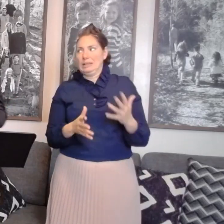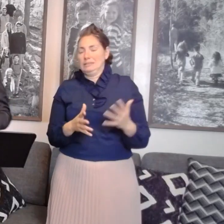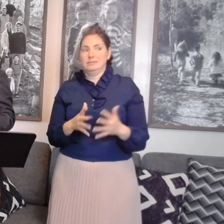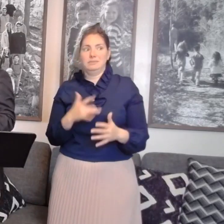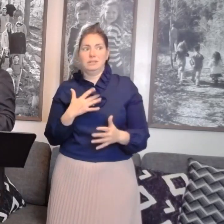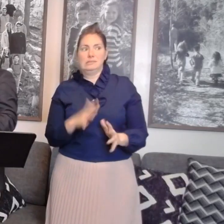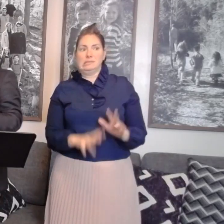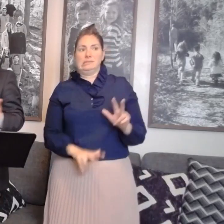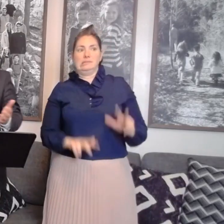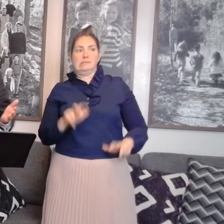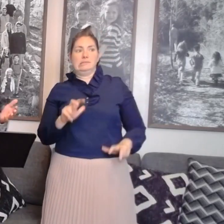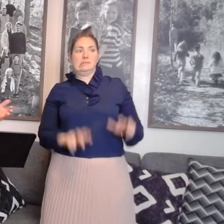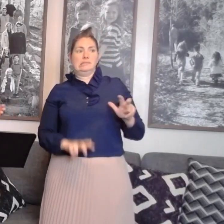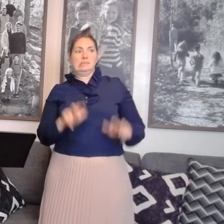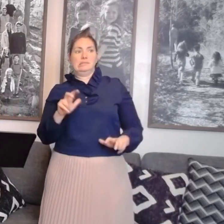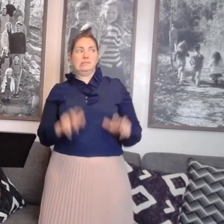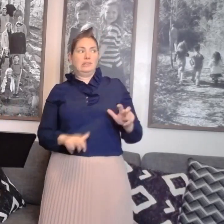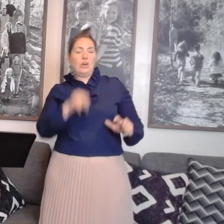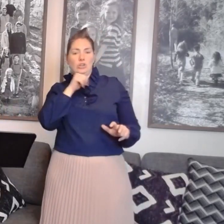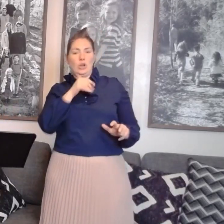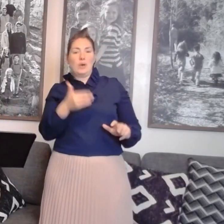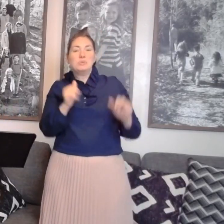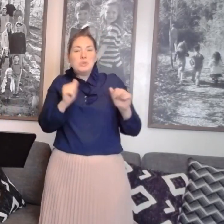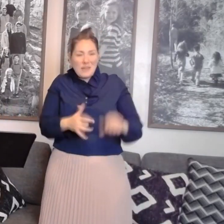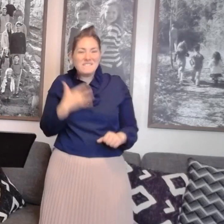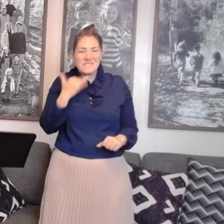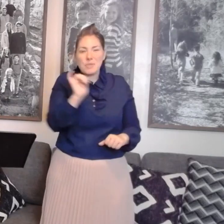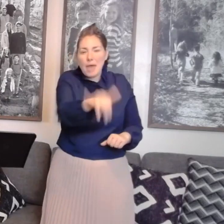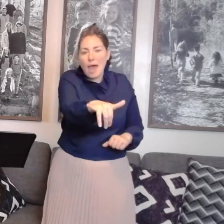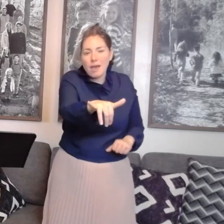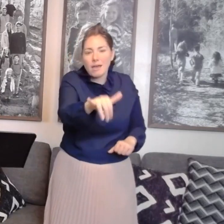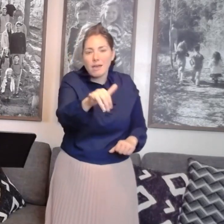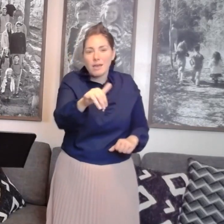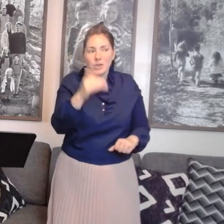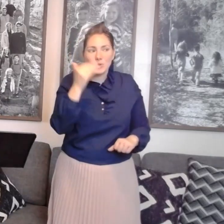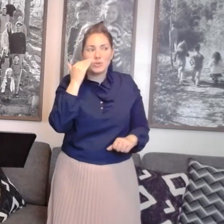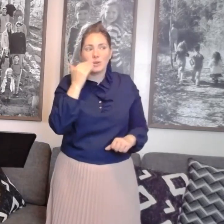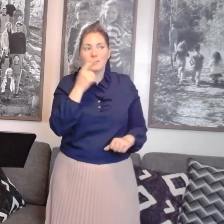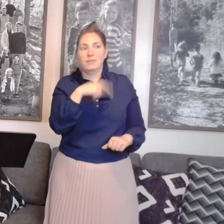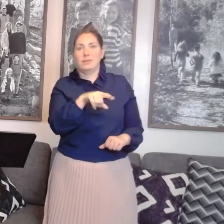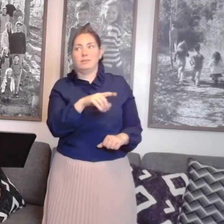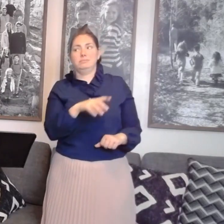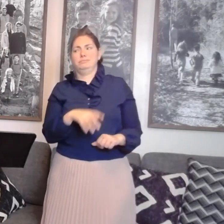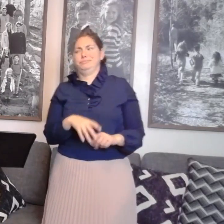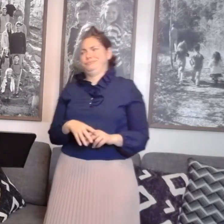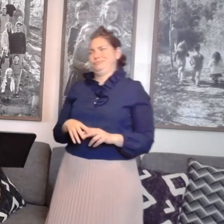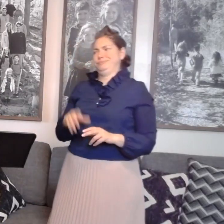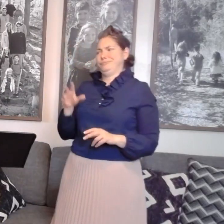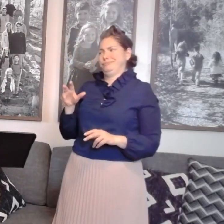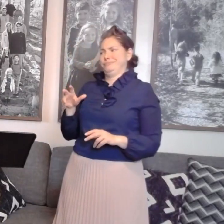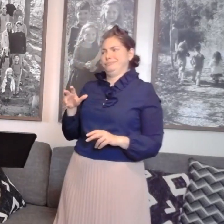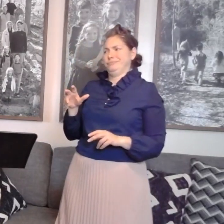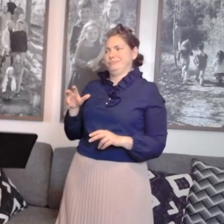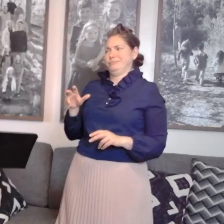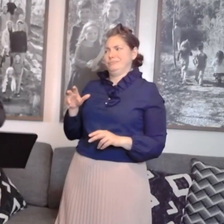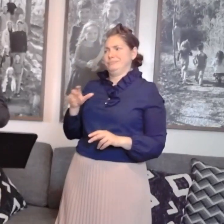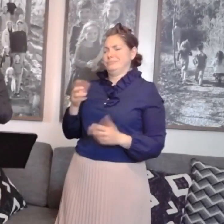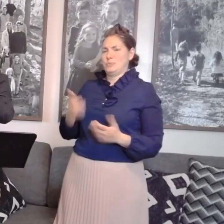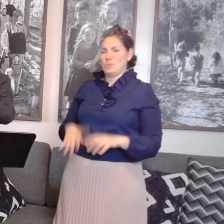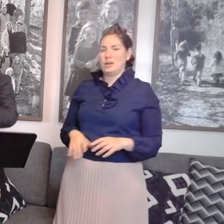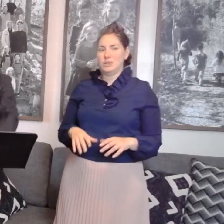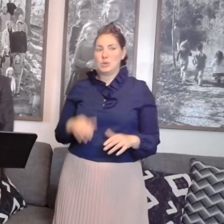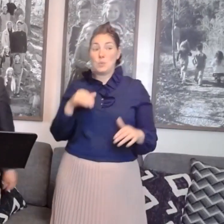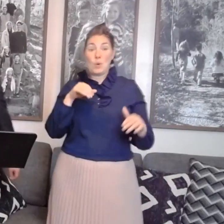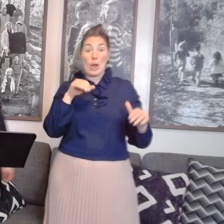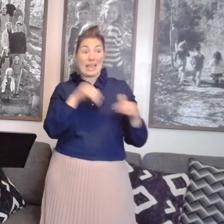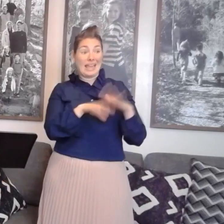welcome. You can feel it. You know you're not wanted. You walk in and it's